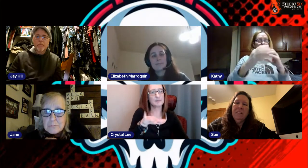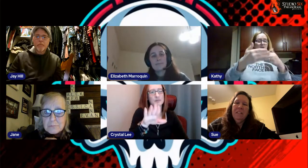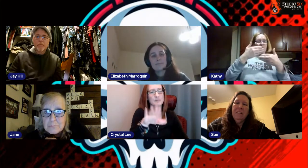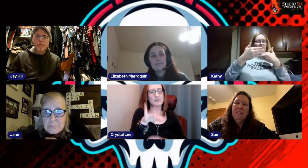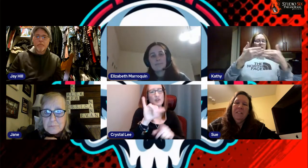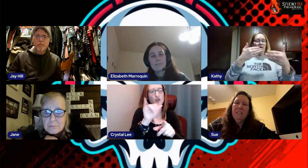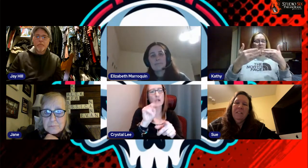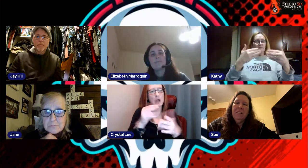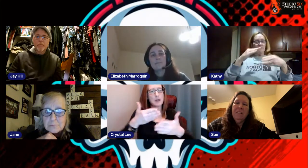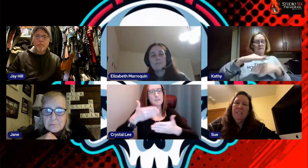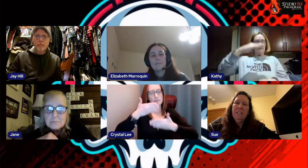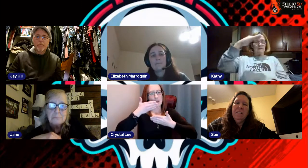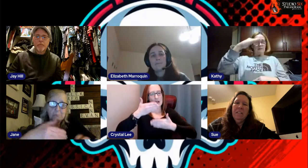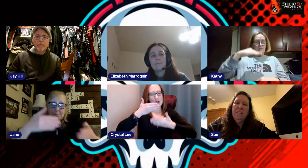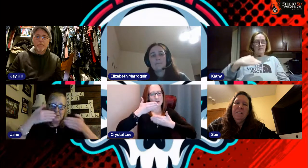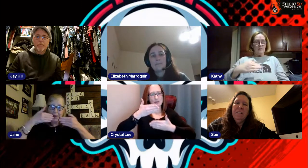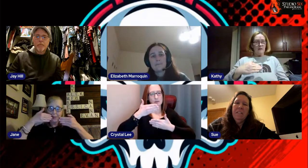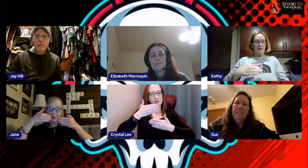Can you move your camera back?